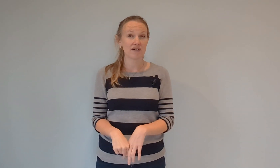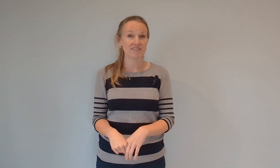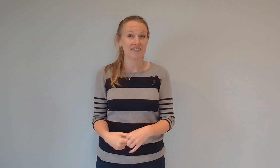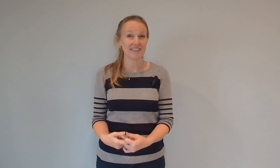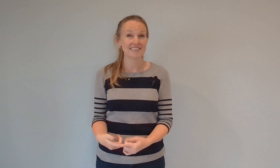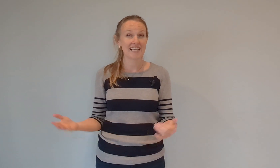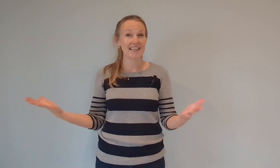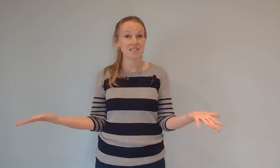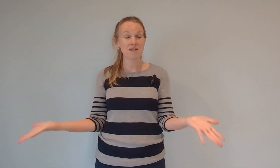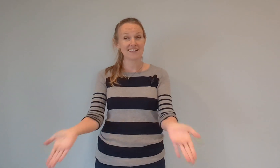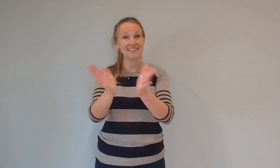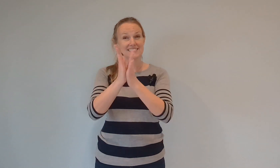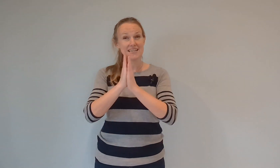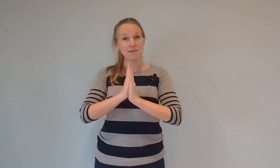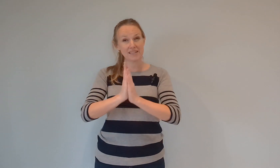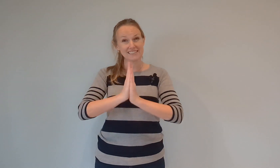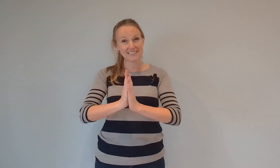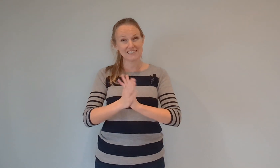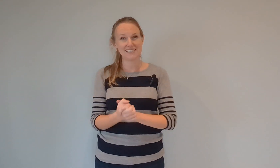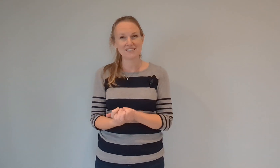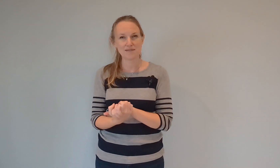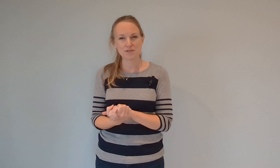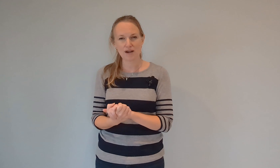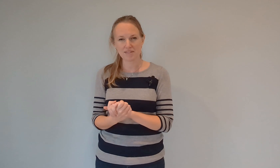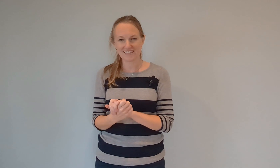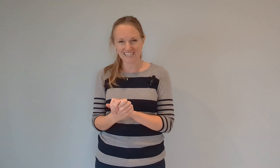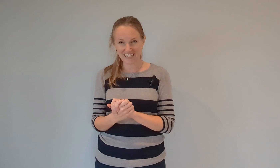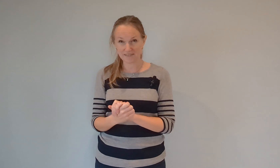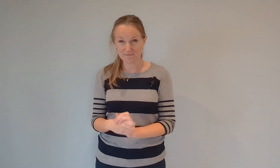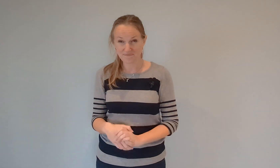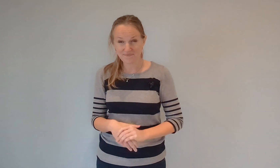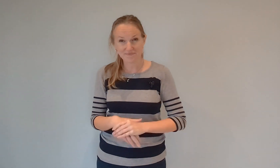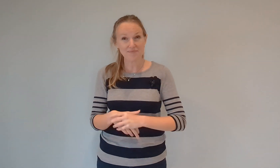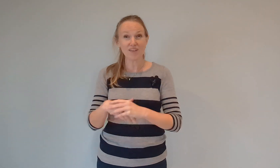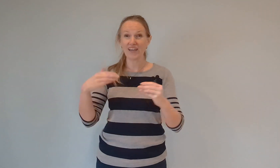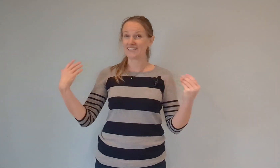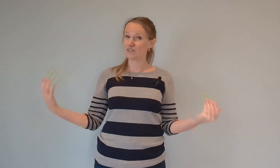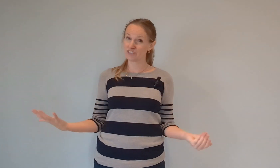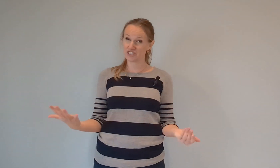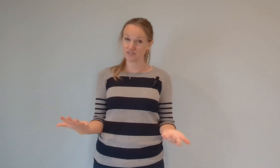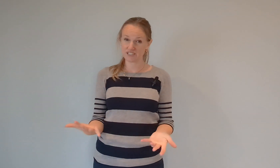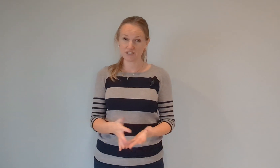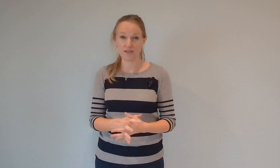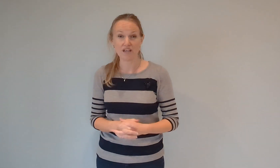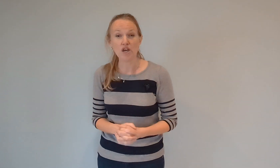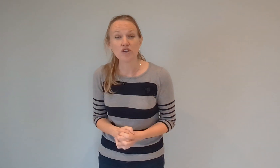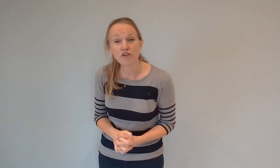off the lyrics. And last but not least, please consider subscribing to the channel. Okay, so verse 2 starts with, you've